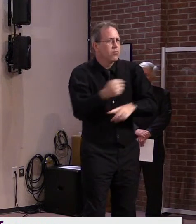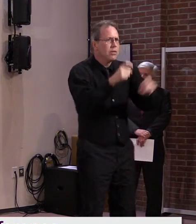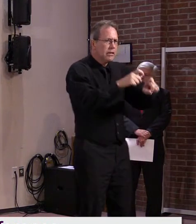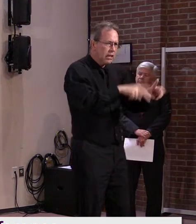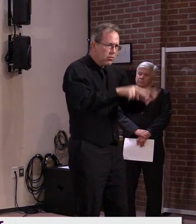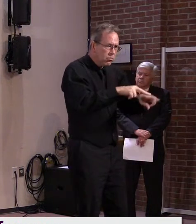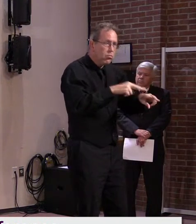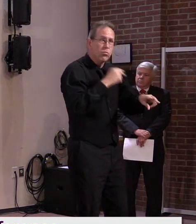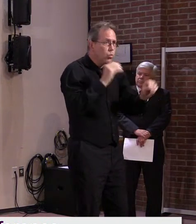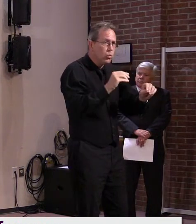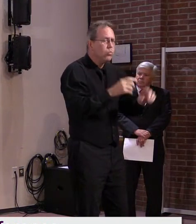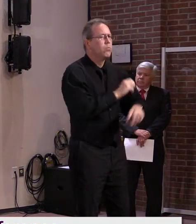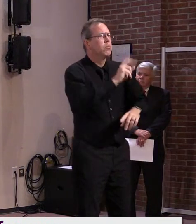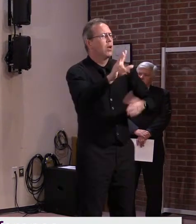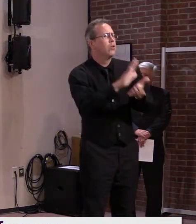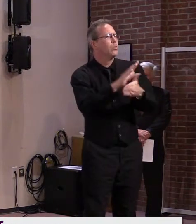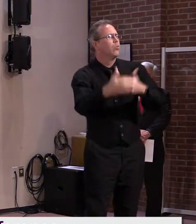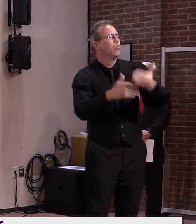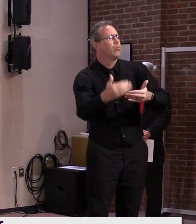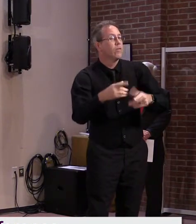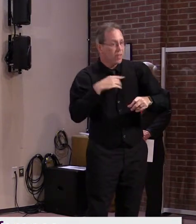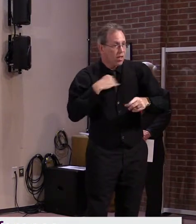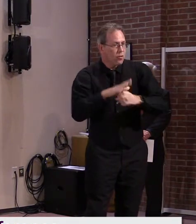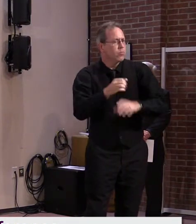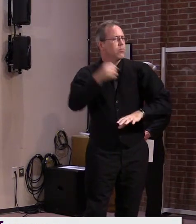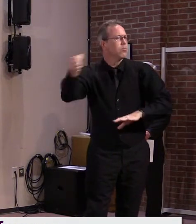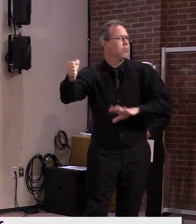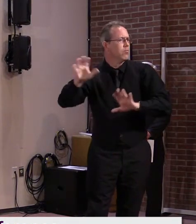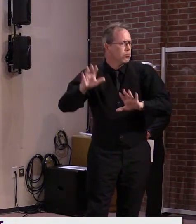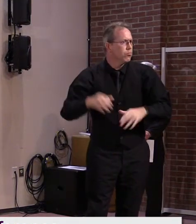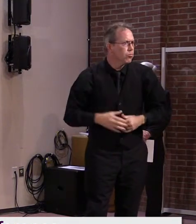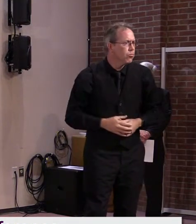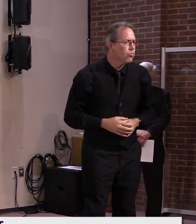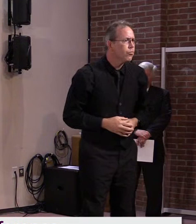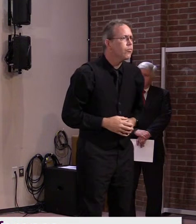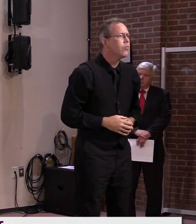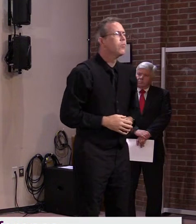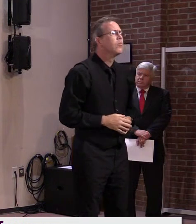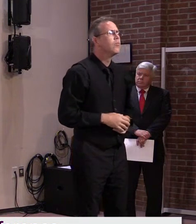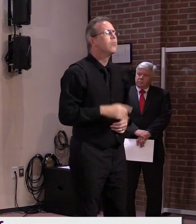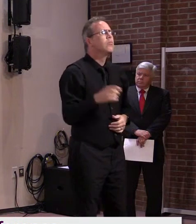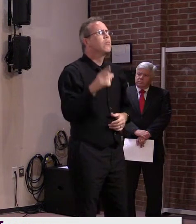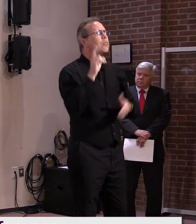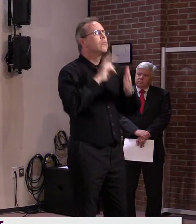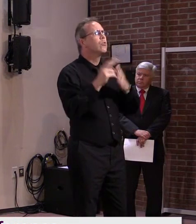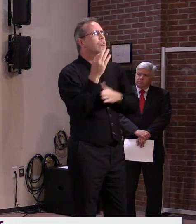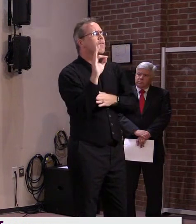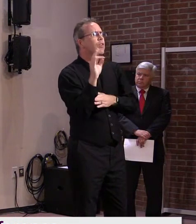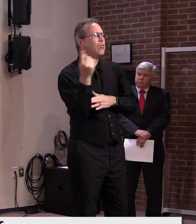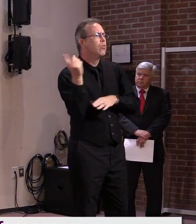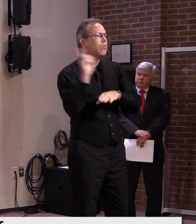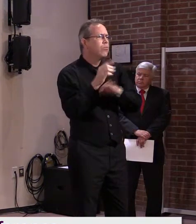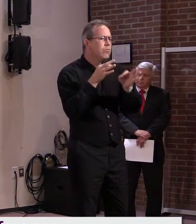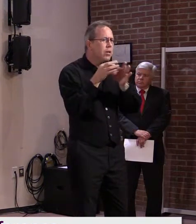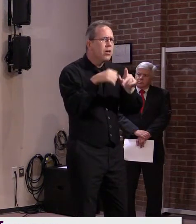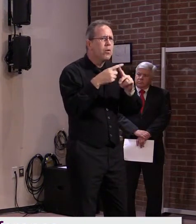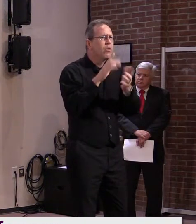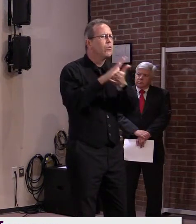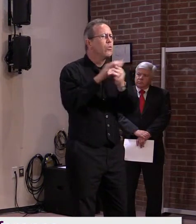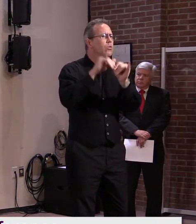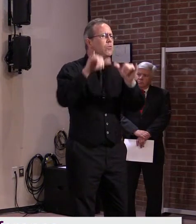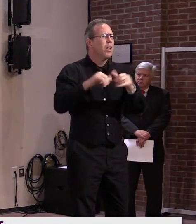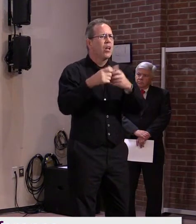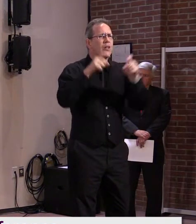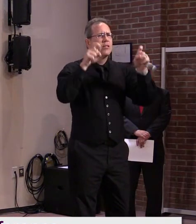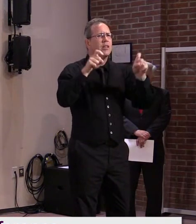French will discuss, we're still working out some of the details, but this is a program that's worked in Massachusetts. And we've been